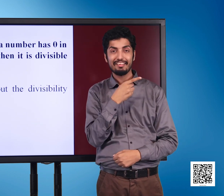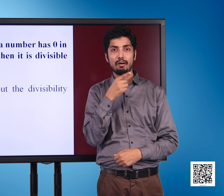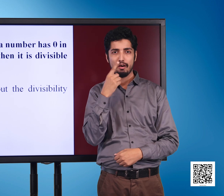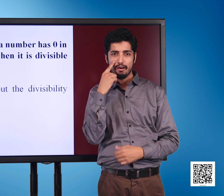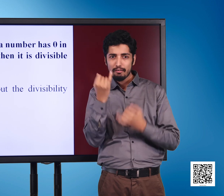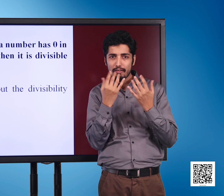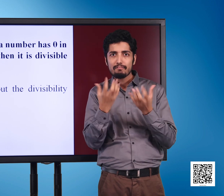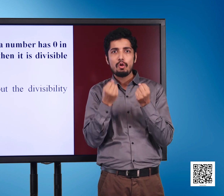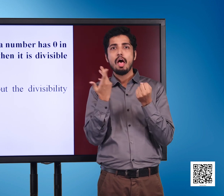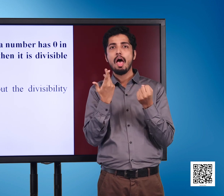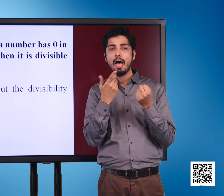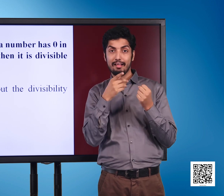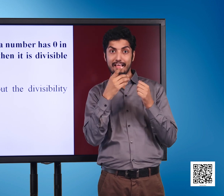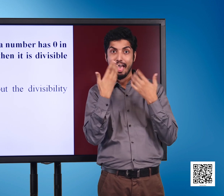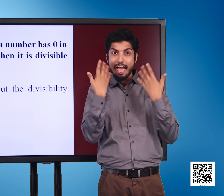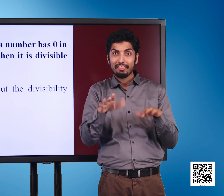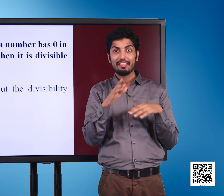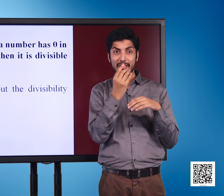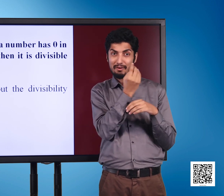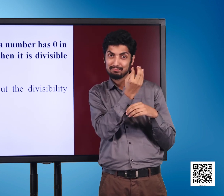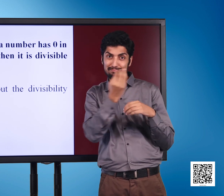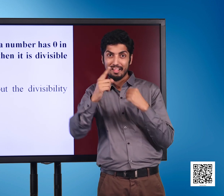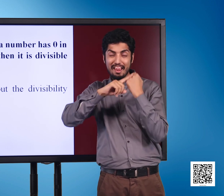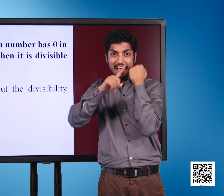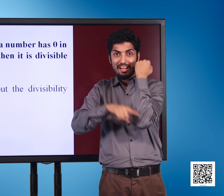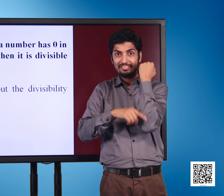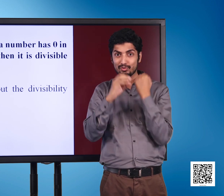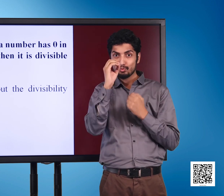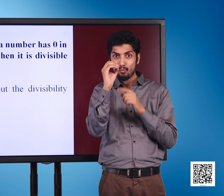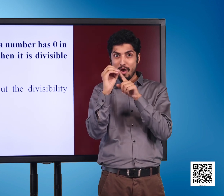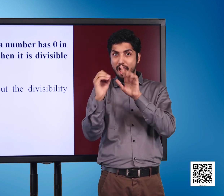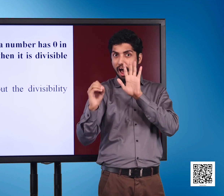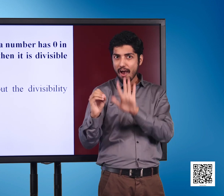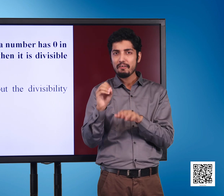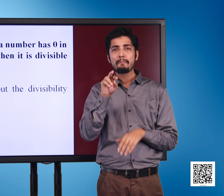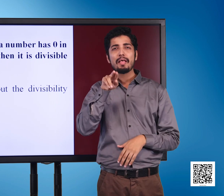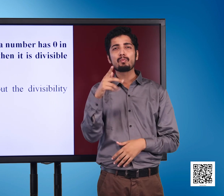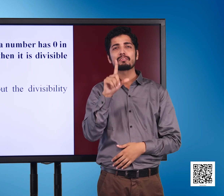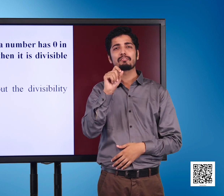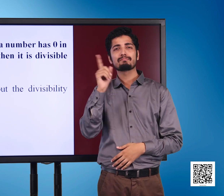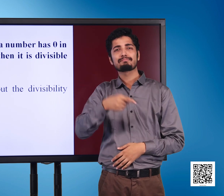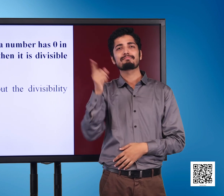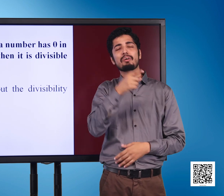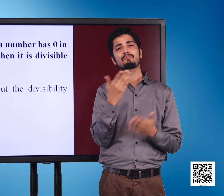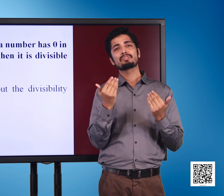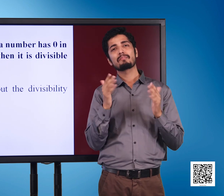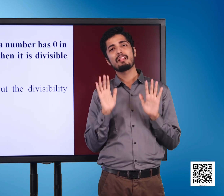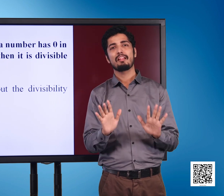She finds that if a number has 0 in the ones place, then it is divisible by 10.